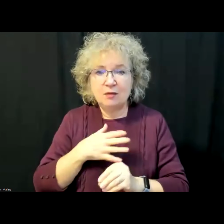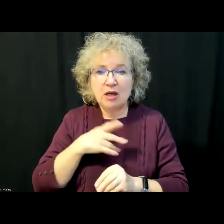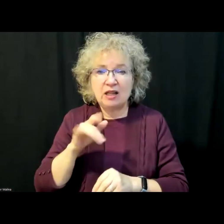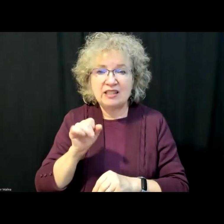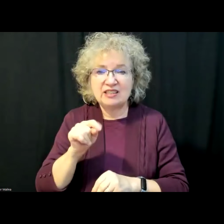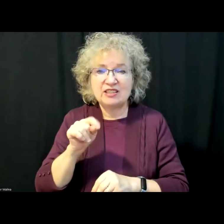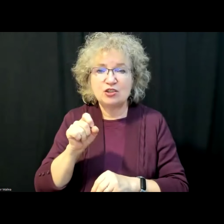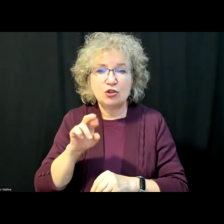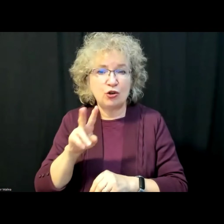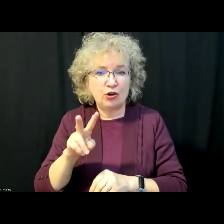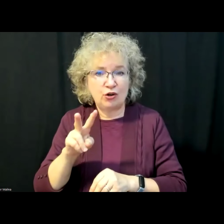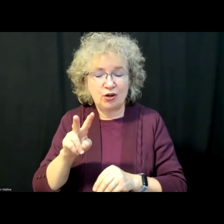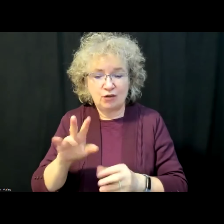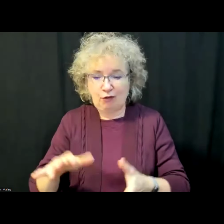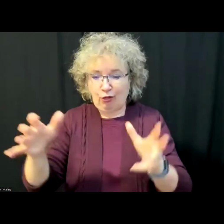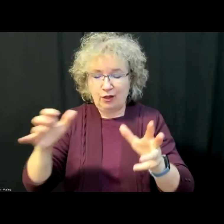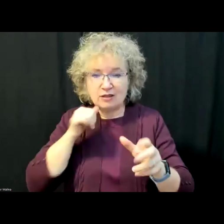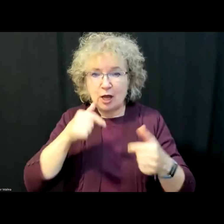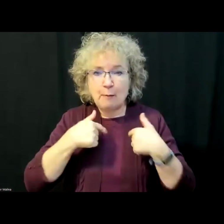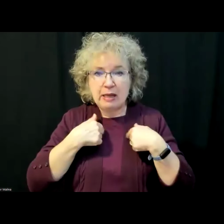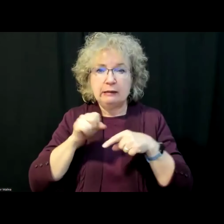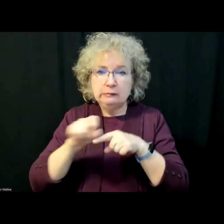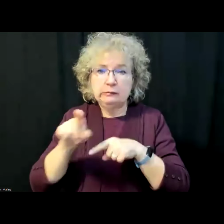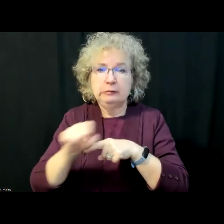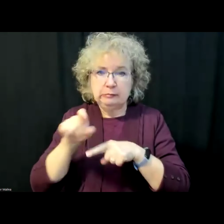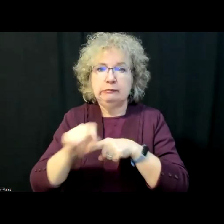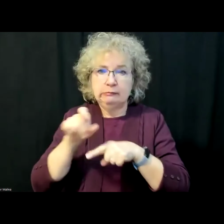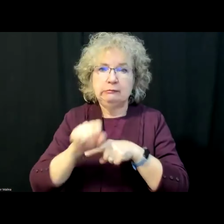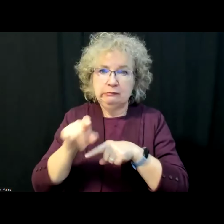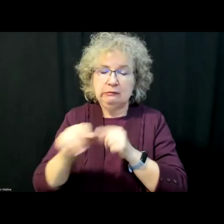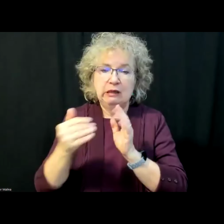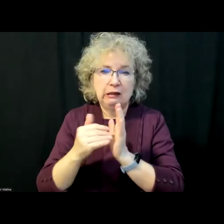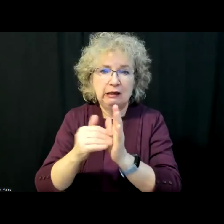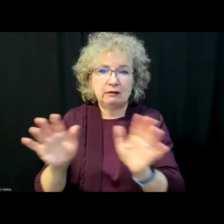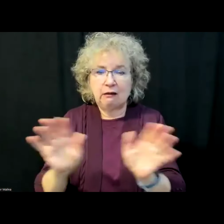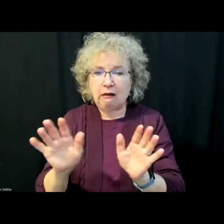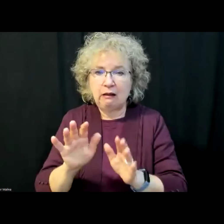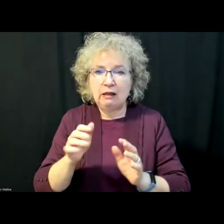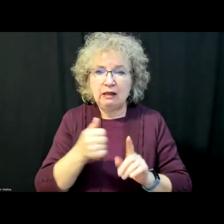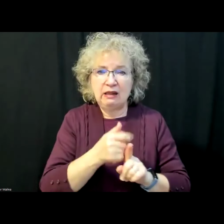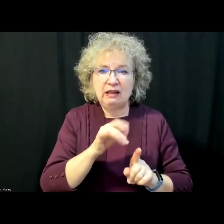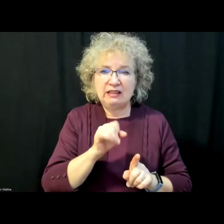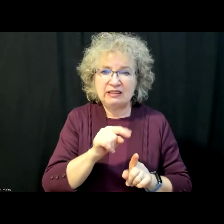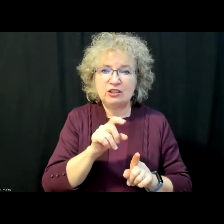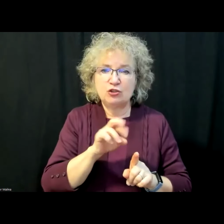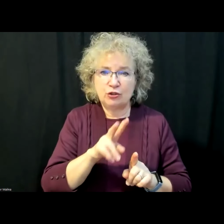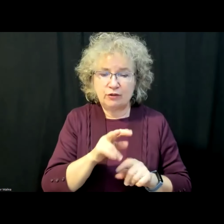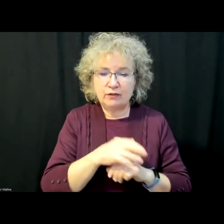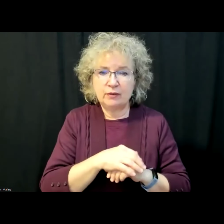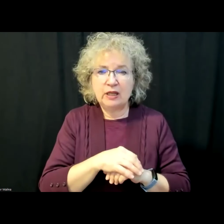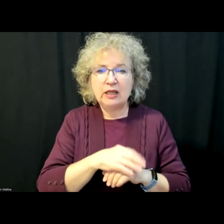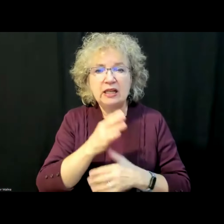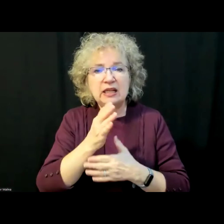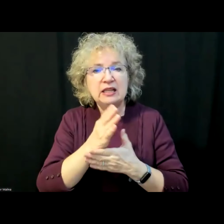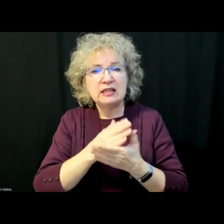It wasn't me sending repetitive emails I promise you it's the listserv there are some safety features